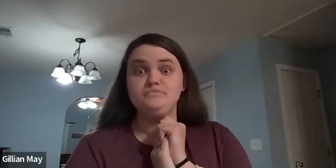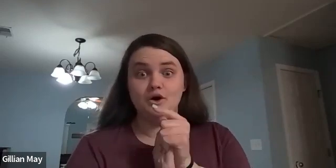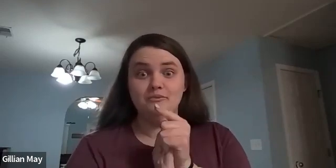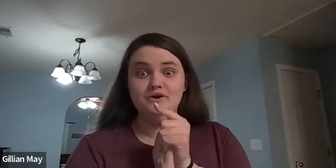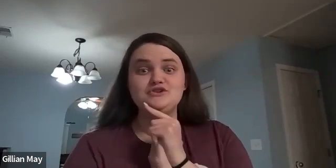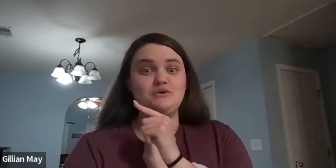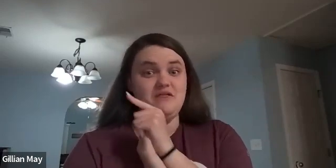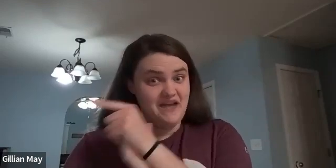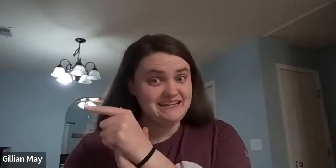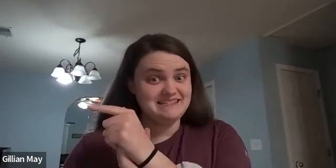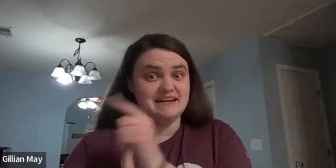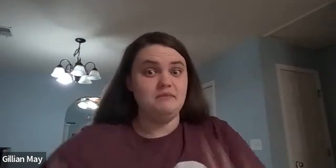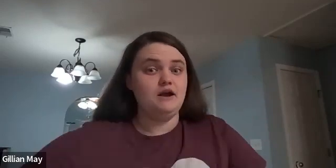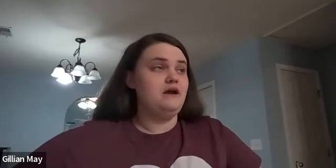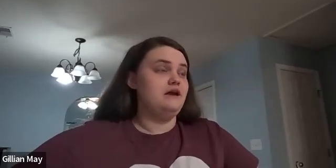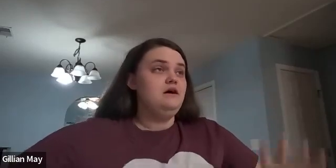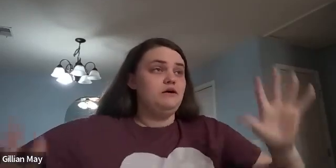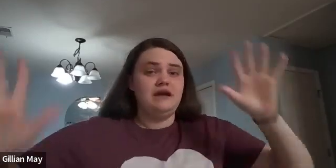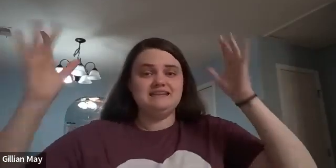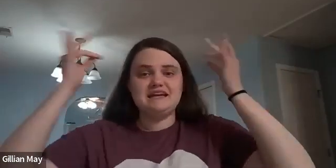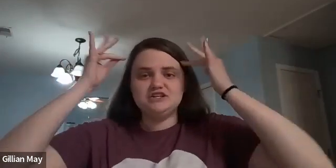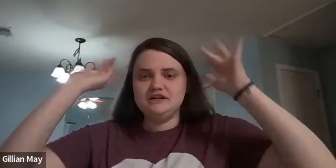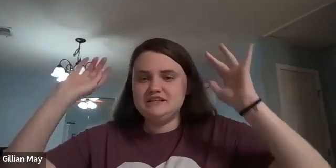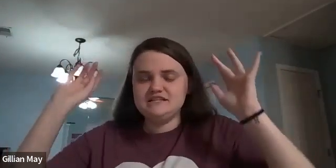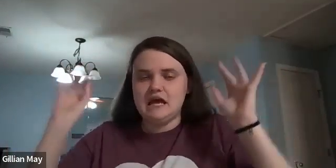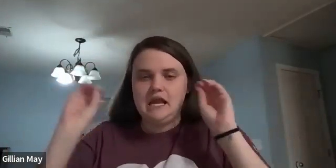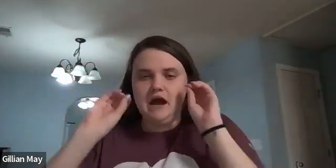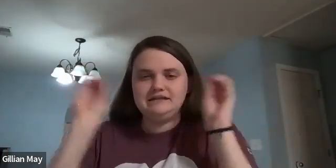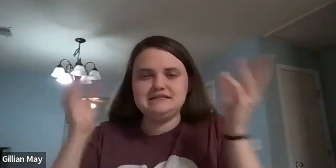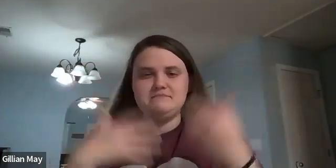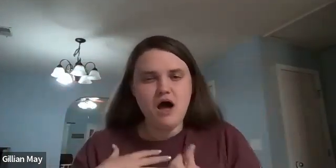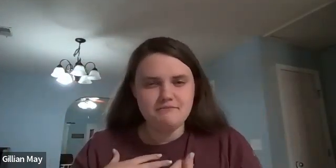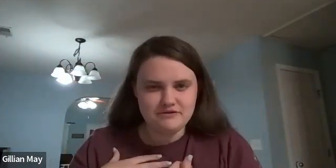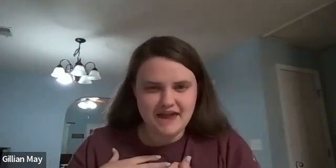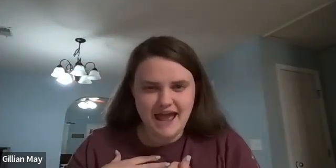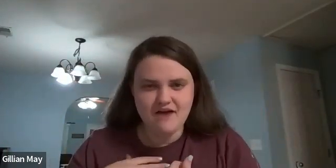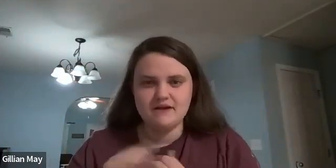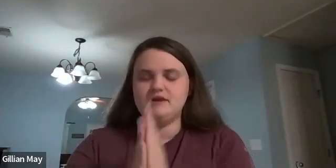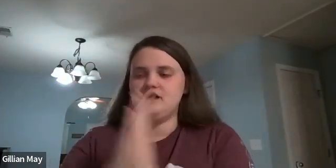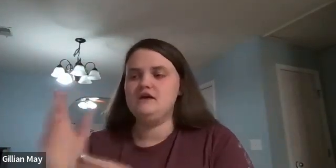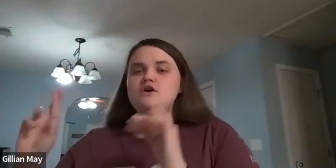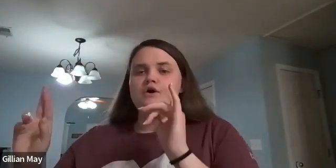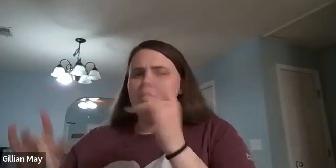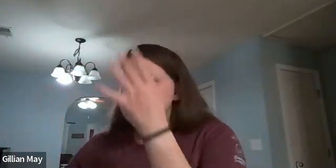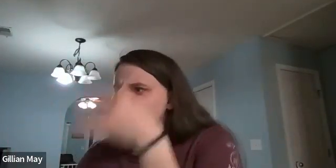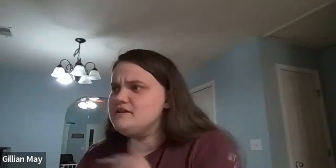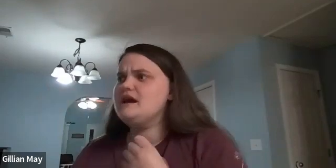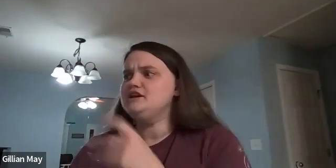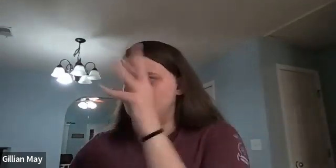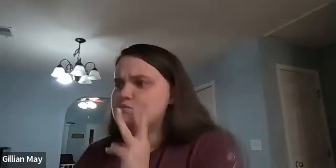don't. So when they get sick, I'm like, okay. It's like I turn into this non-existent mom mode that I have. And I'm like, okay, are you feeling okay? Do you need